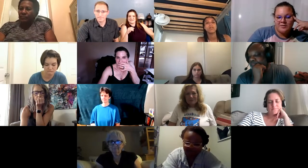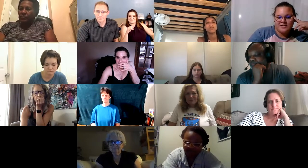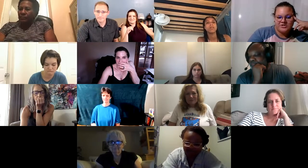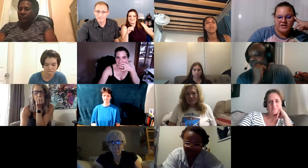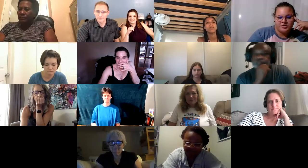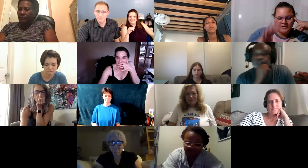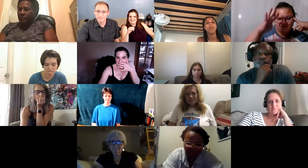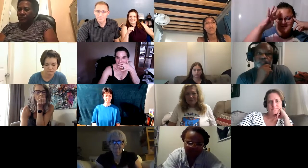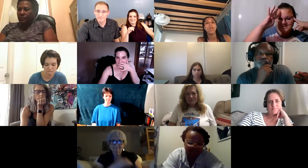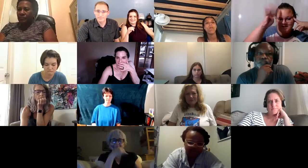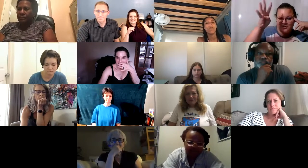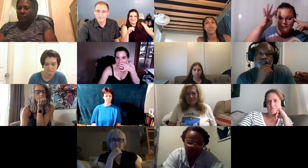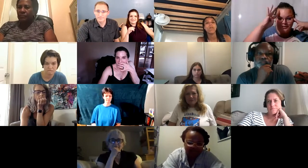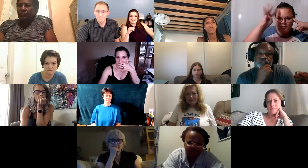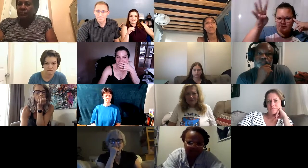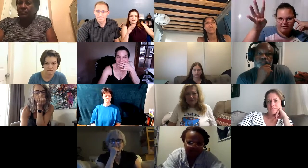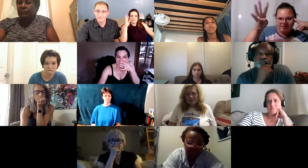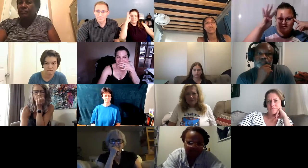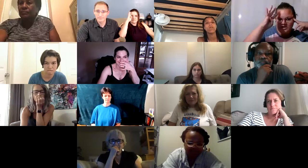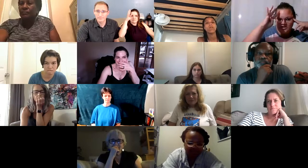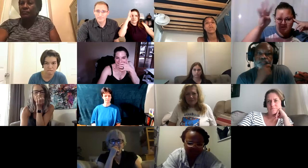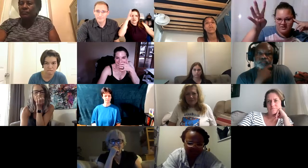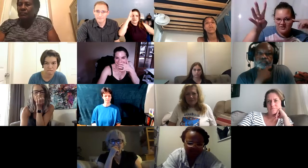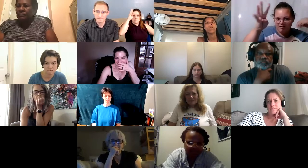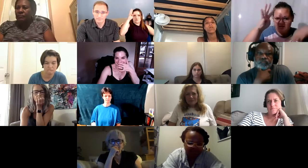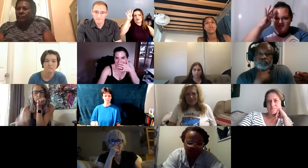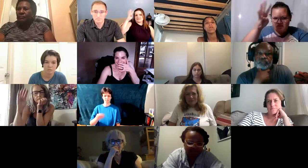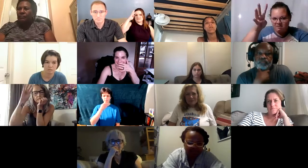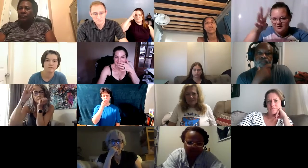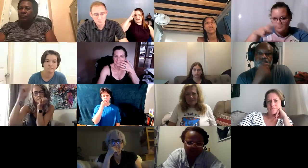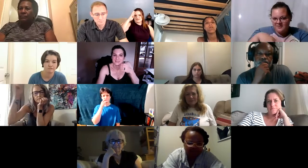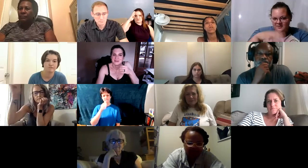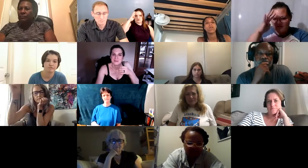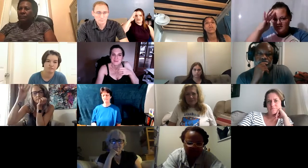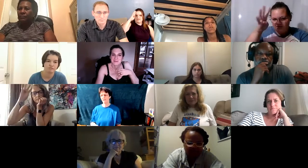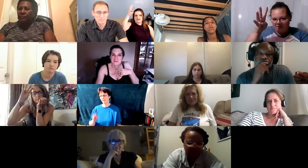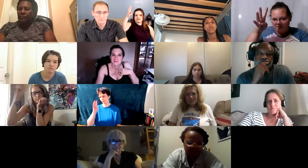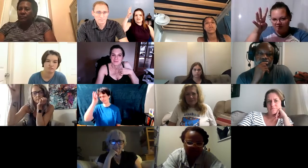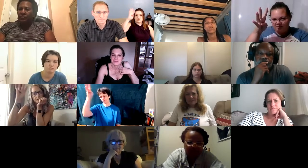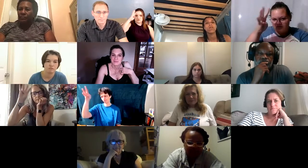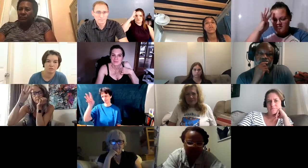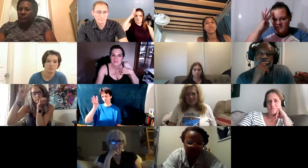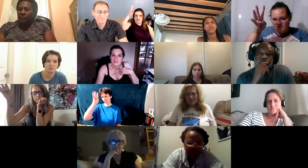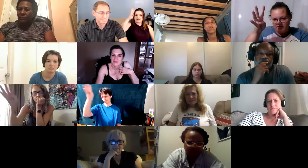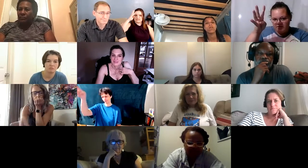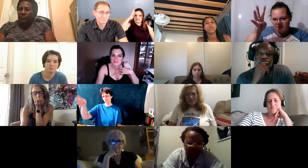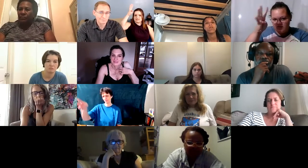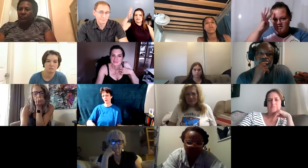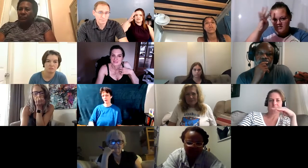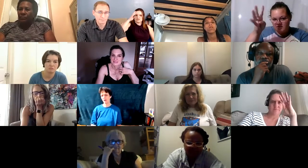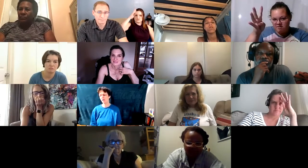This might be a stretch, but is this like flow of creativity? Well, this is a sign for invent or to